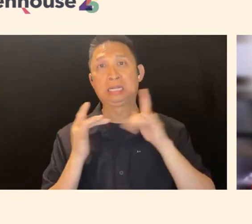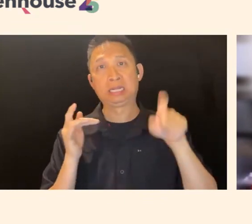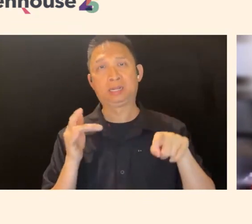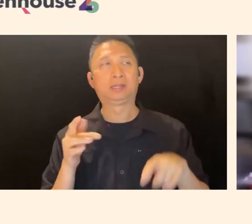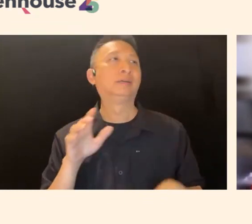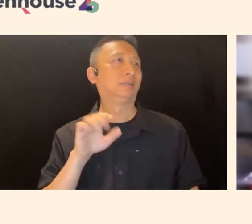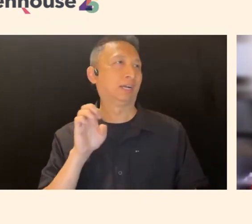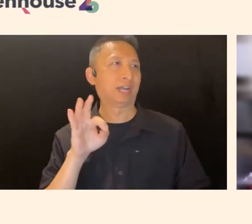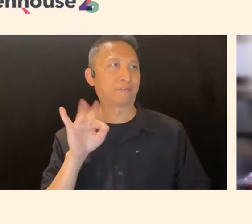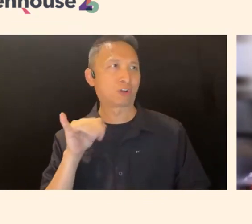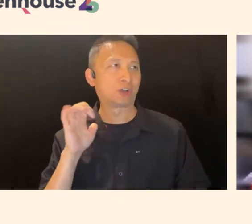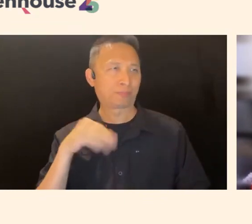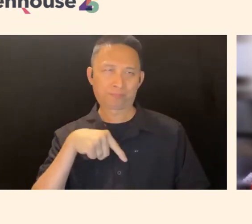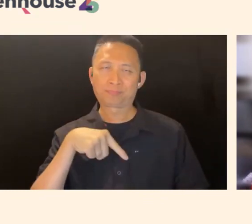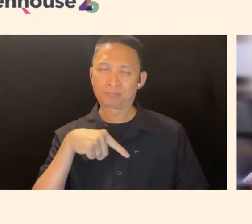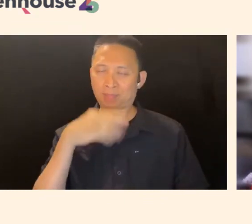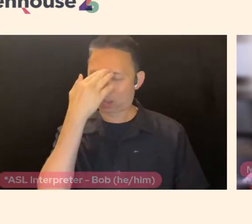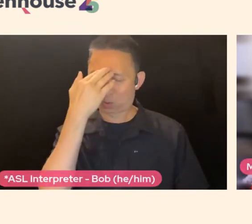Beautiful.